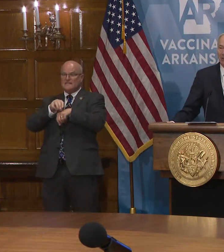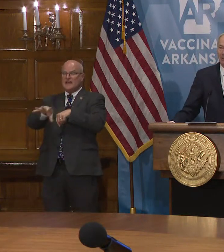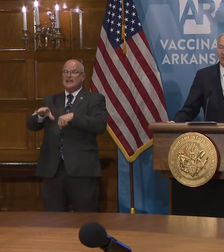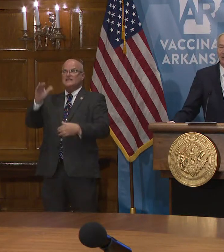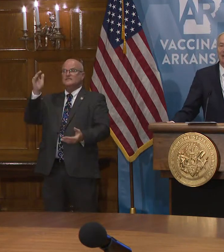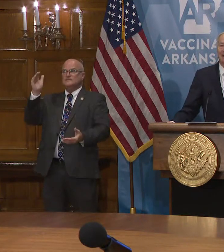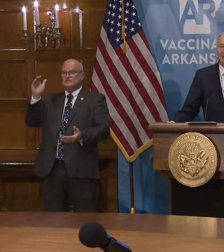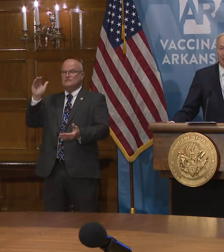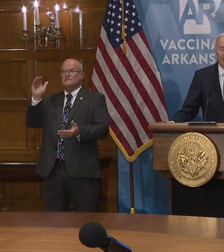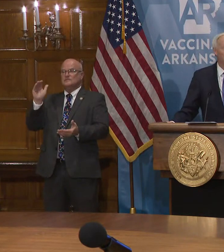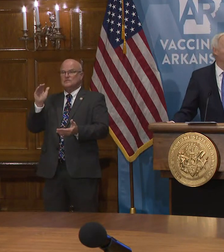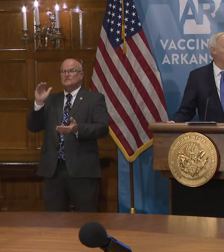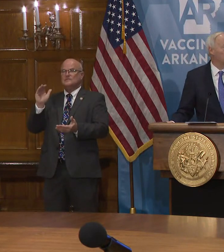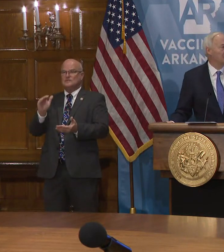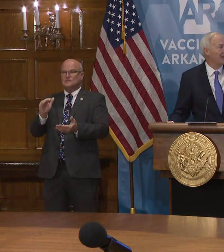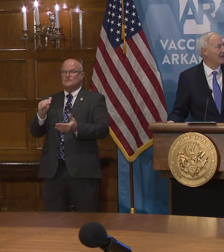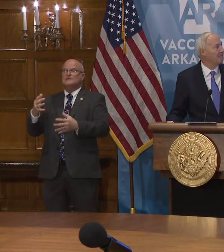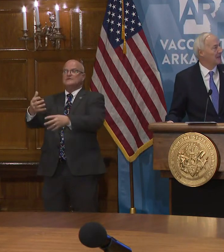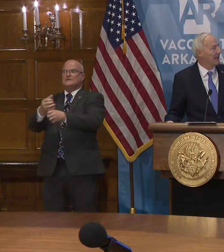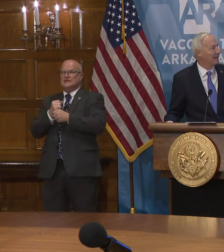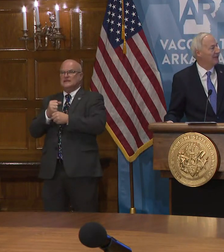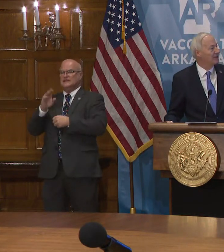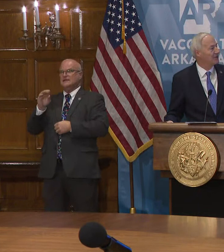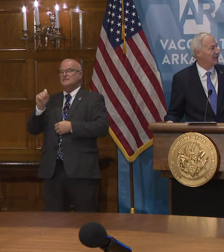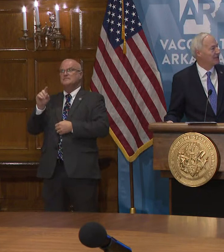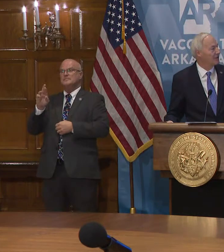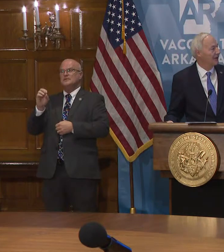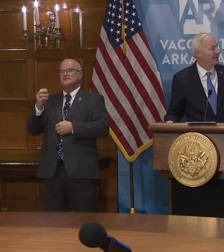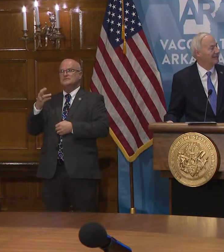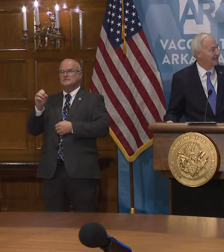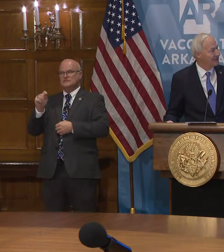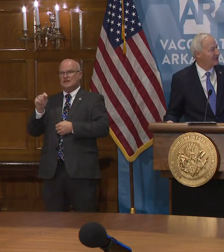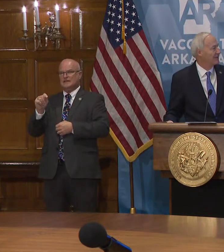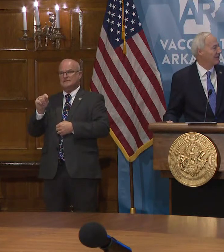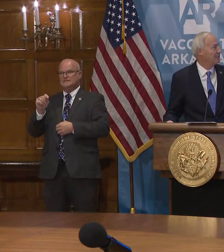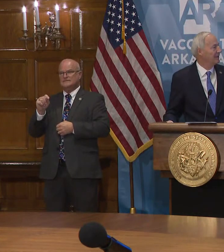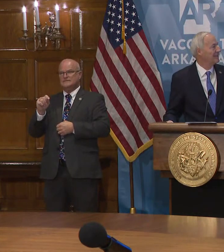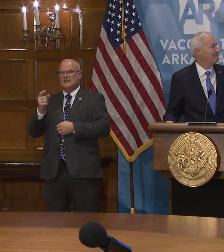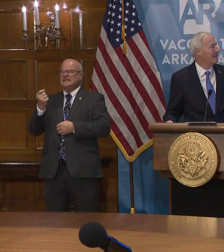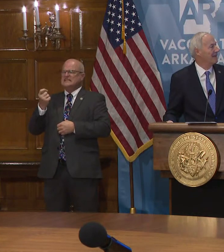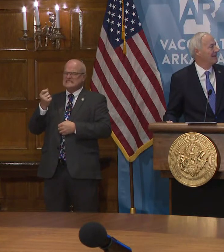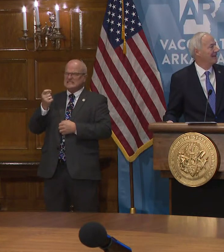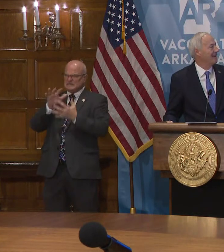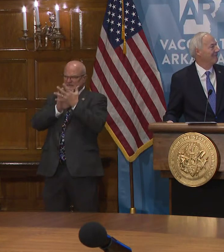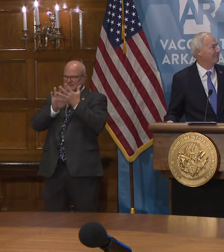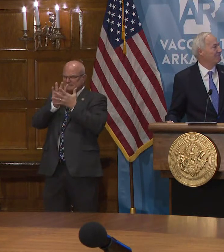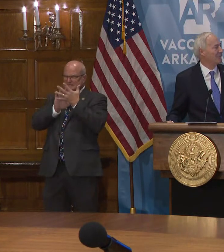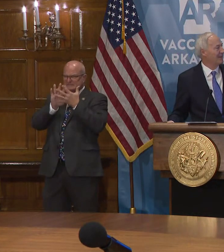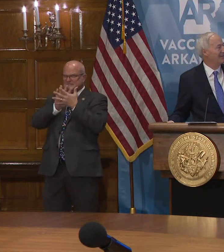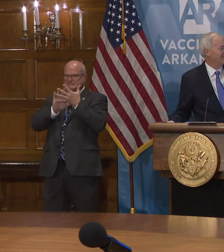will reduce, so get your booster shot. And this is illustrated, now this is a little bit